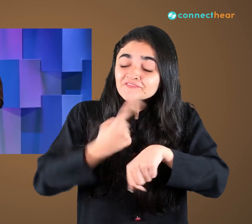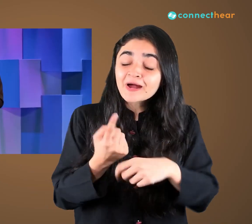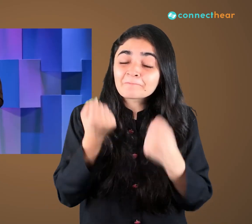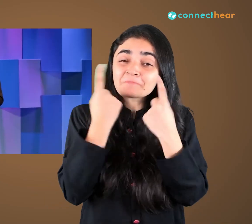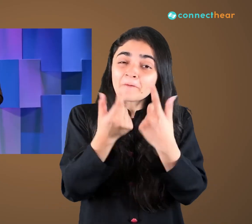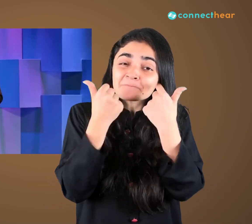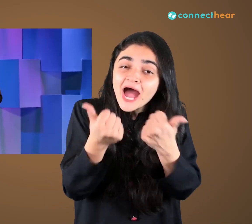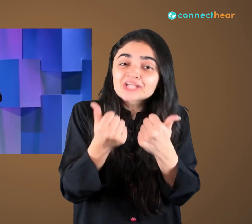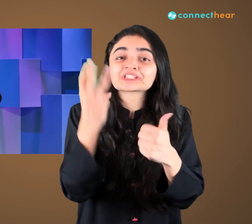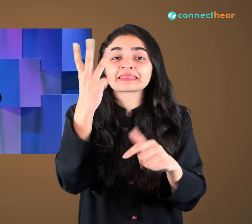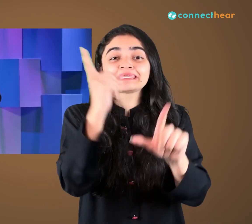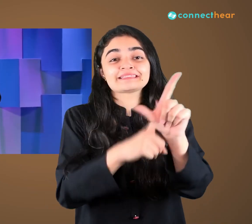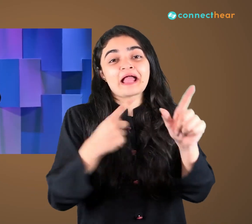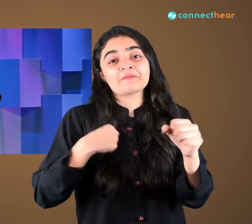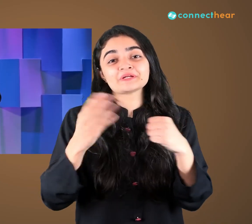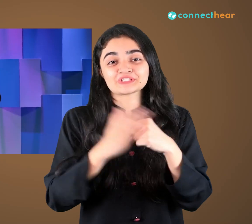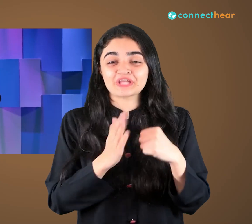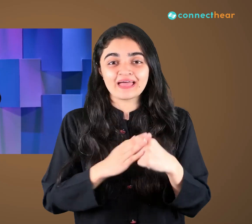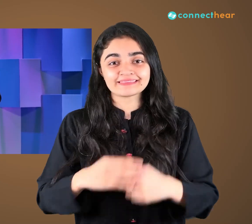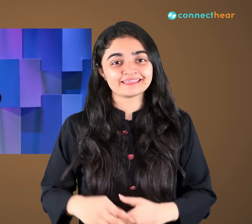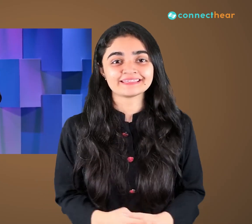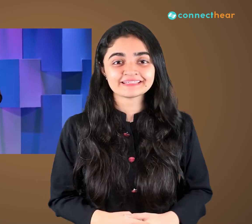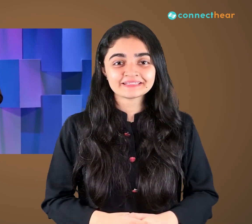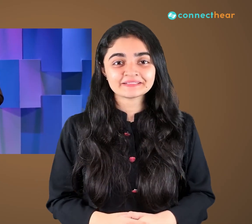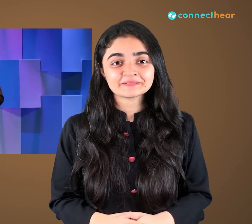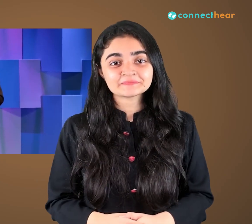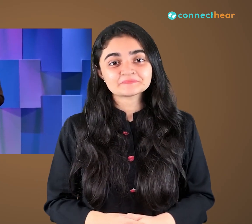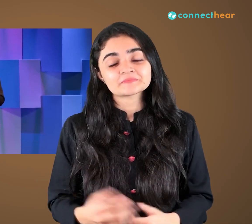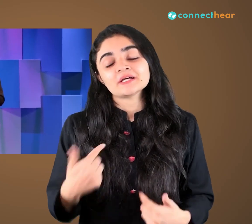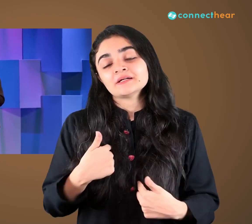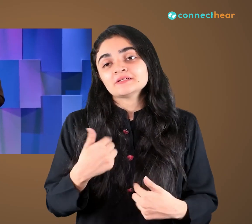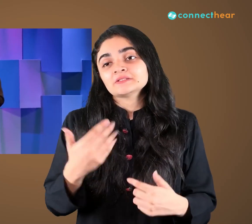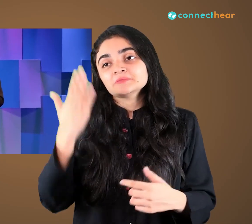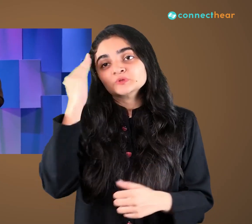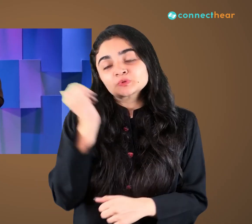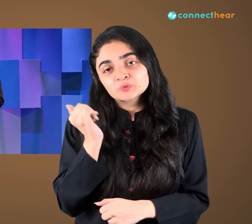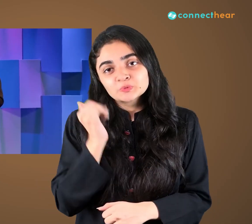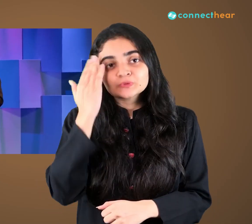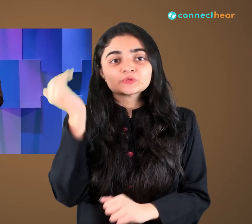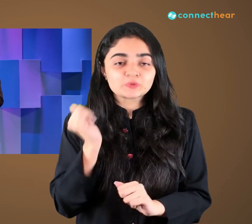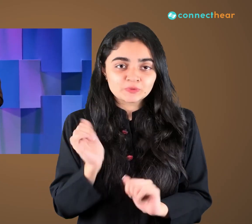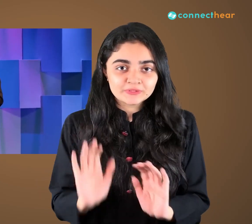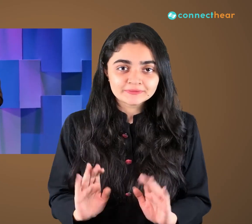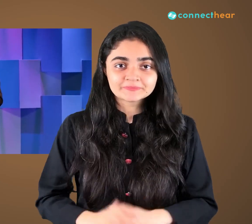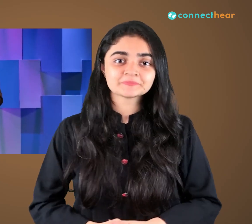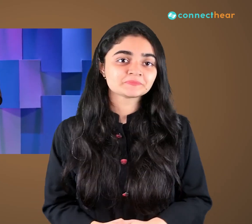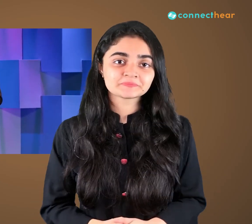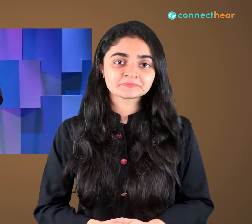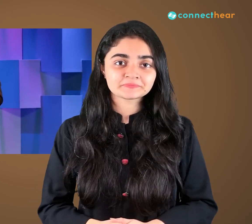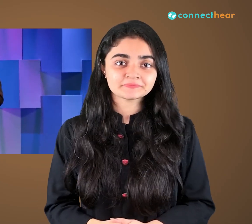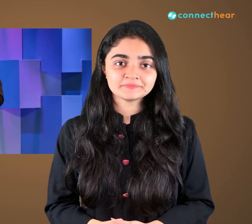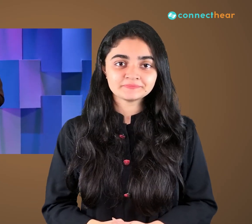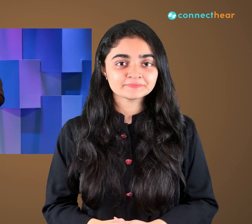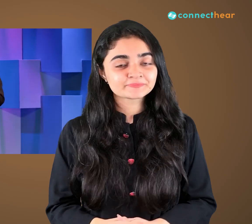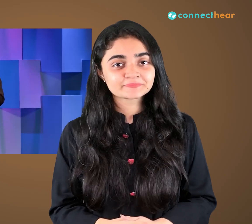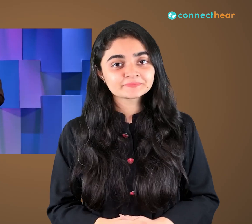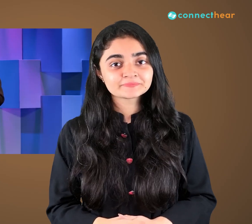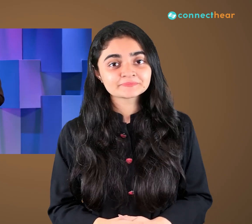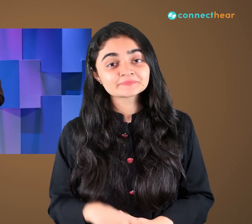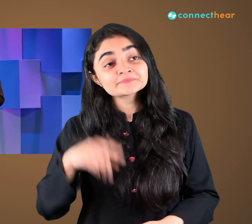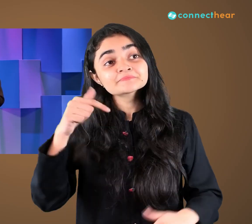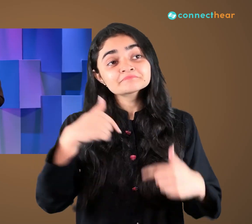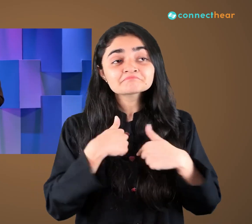Also known as the best 3 years of my marriage. I know. Relax. Relax.